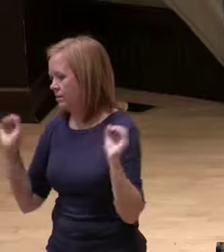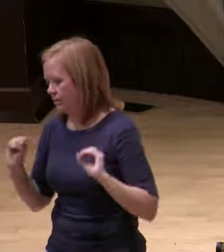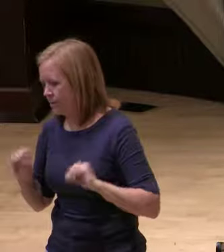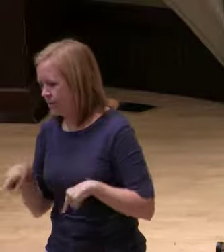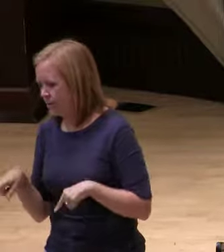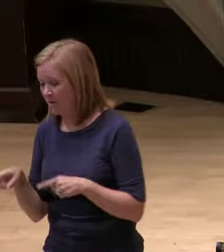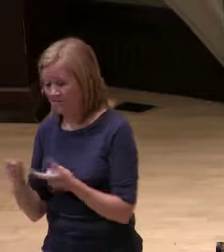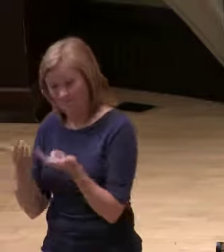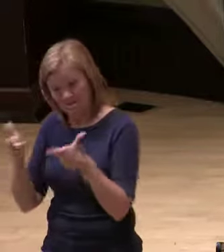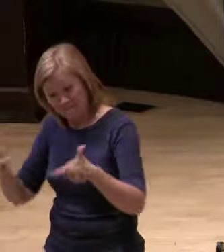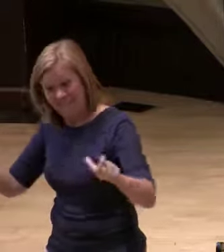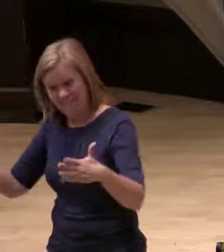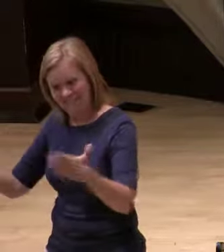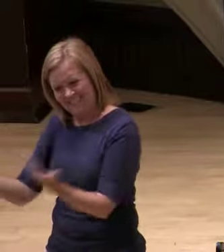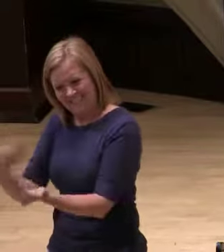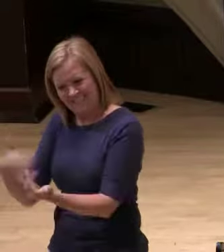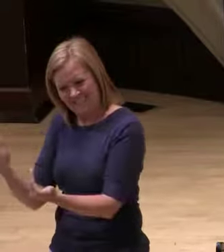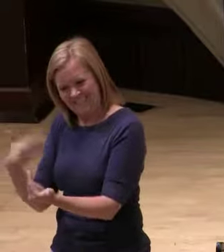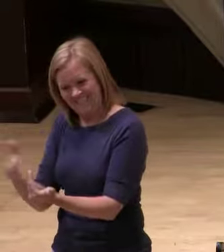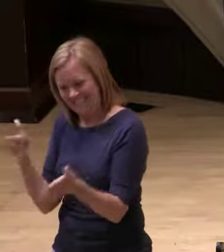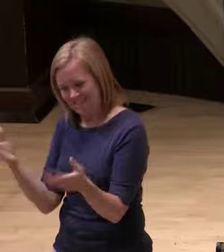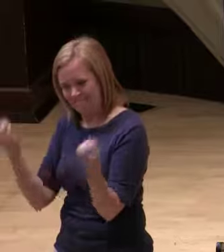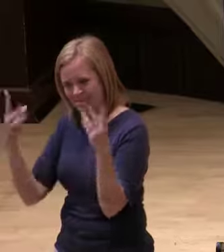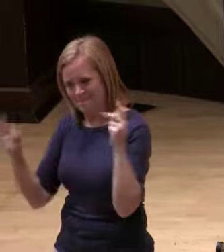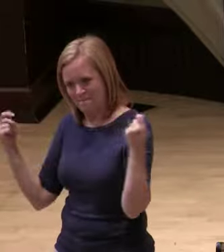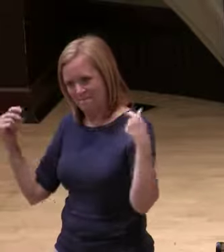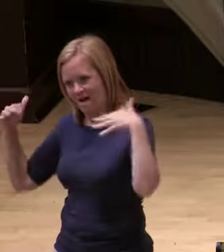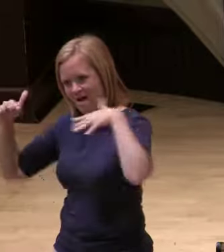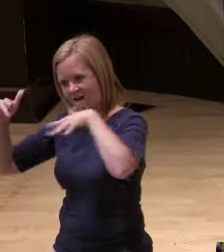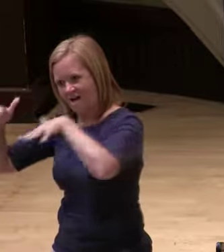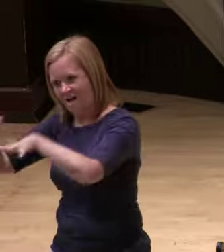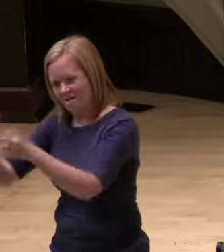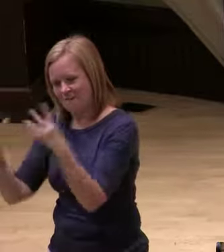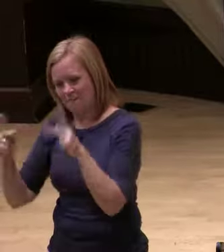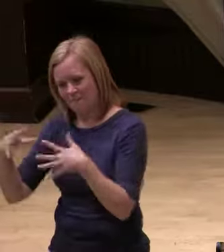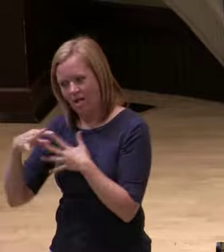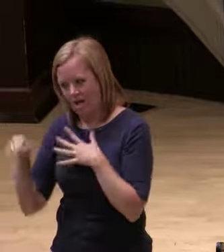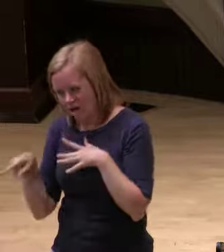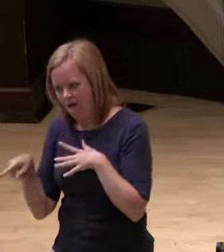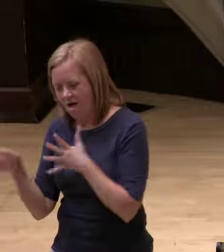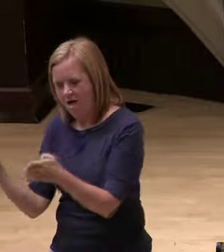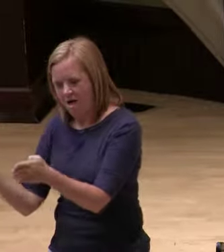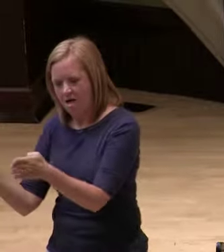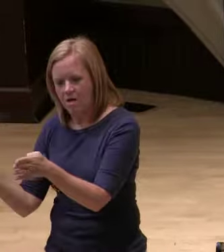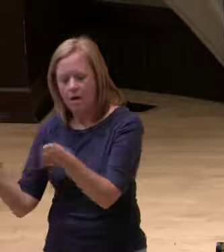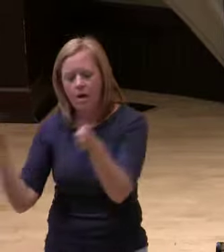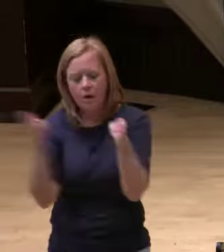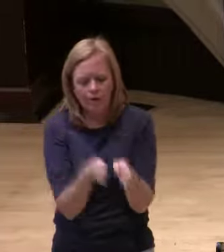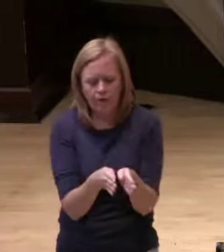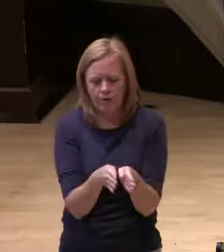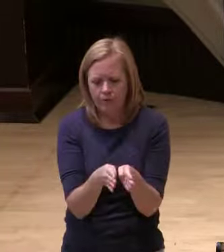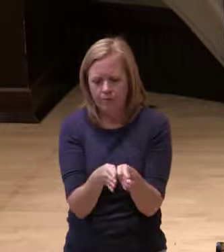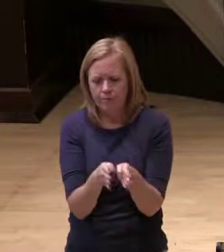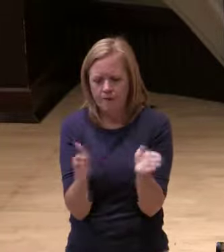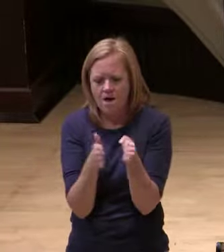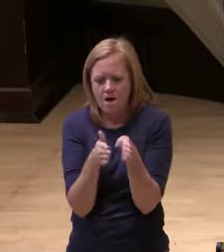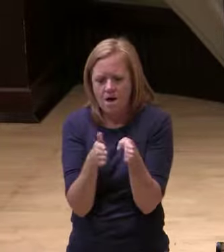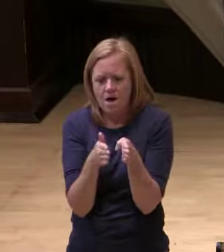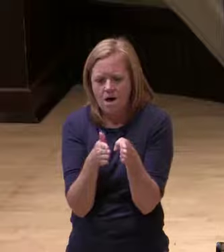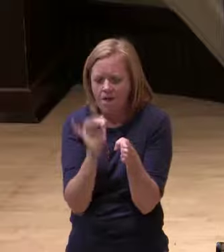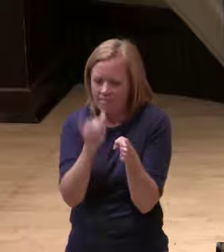But that road is wide, and lots of people choose it. The narrow gate, on the other hand, leads to the road